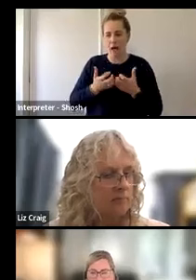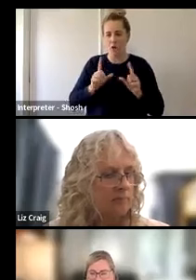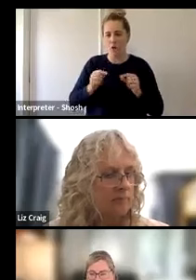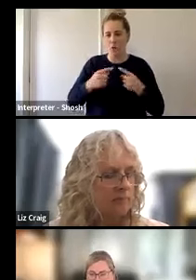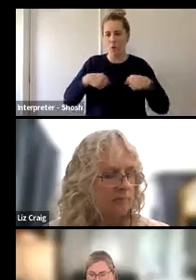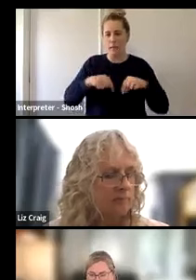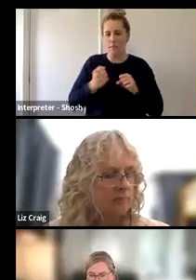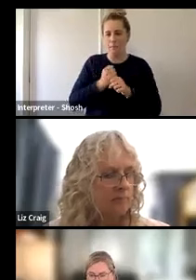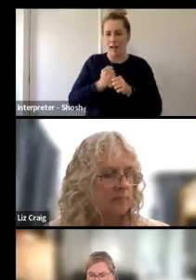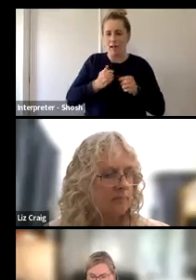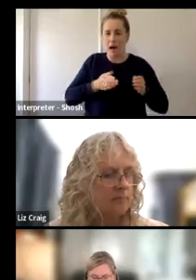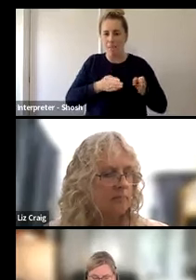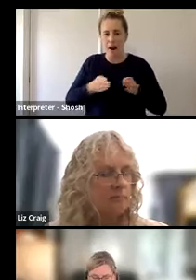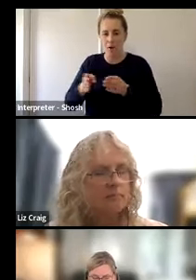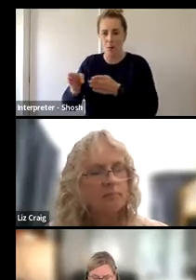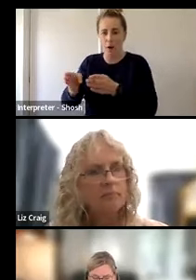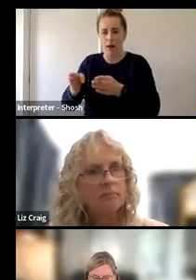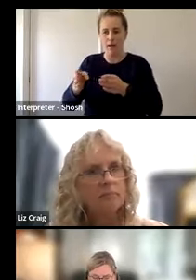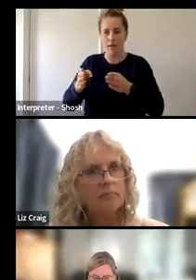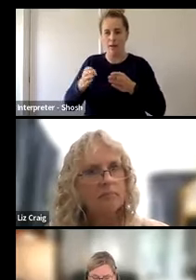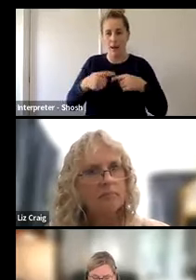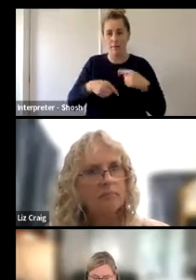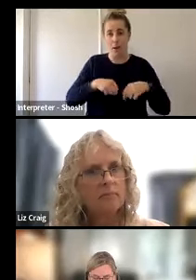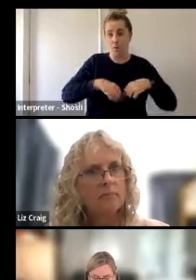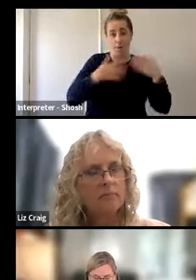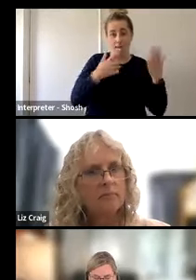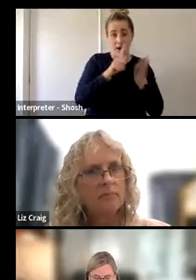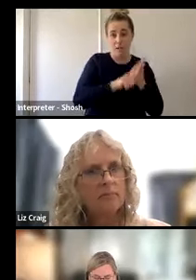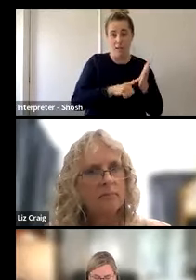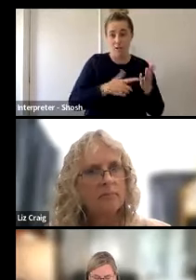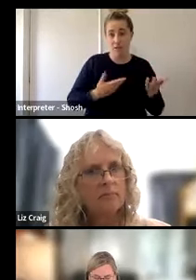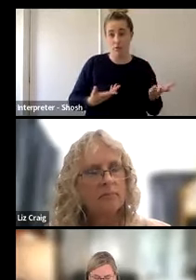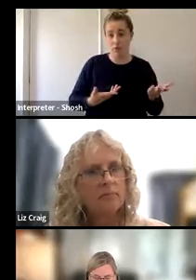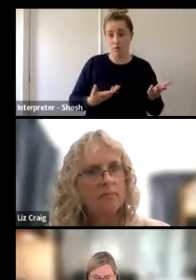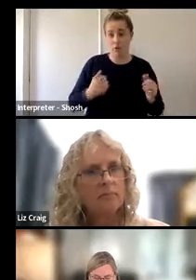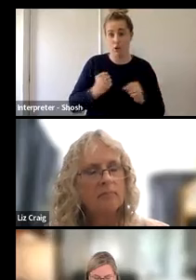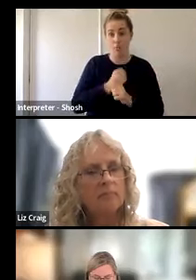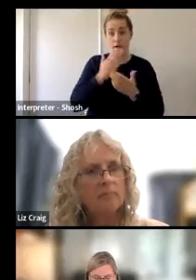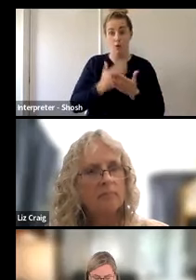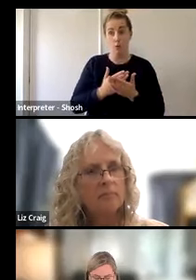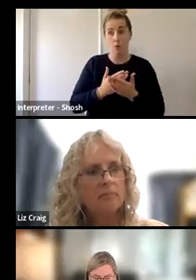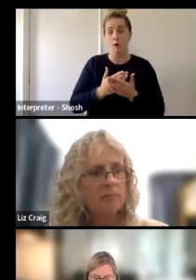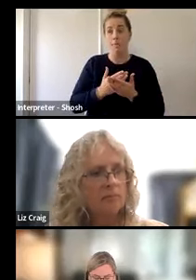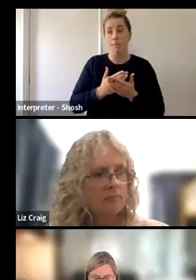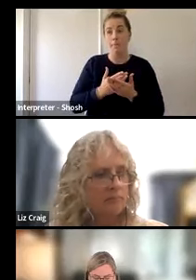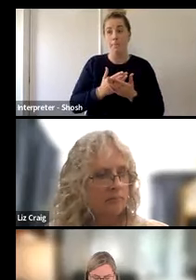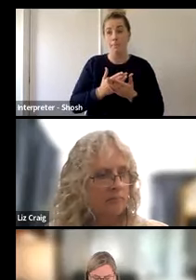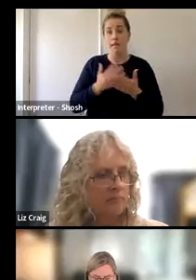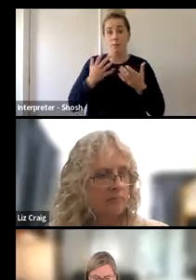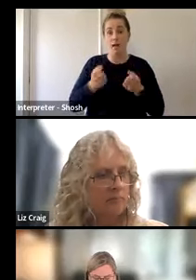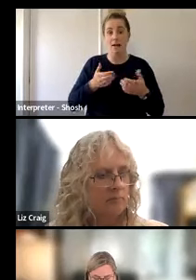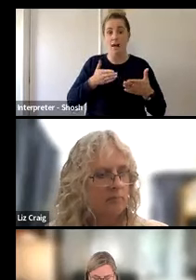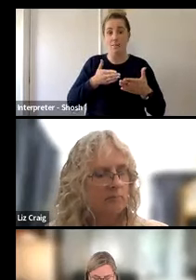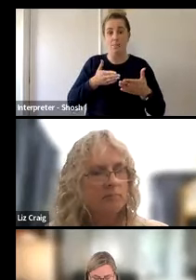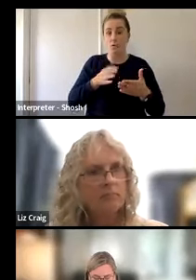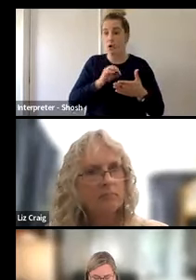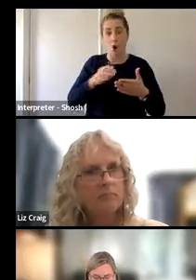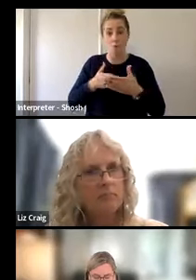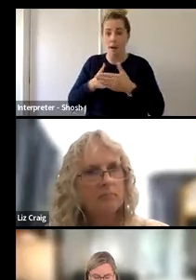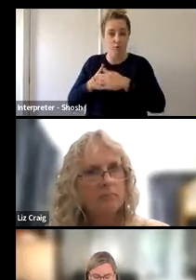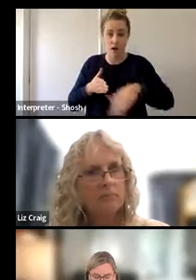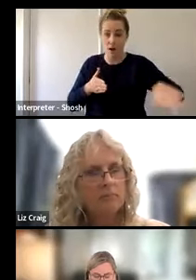the pathway, or do you have any thoughts on the pathway that people could take to make sure that there isn't a barrier to the